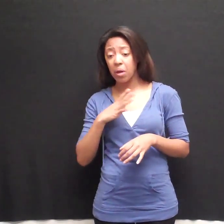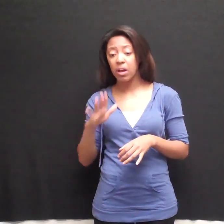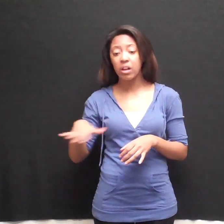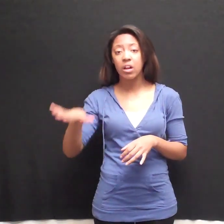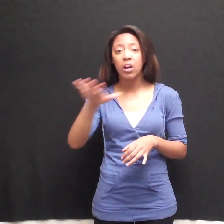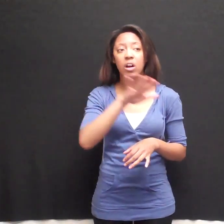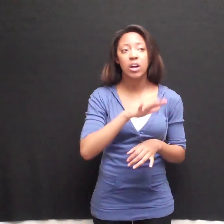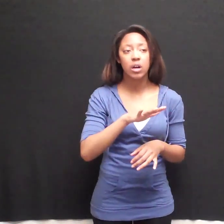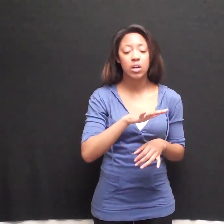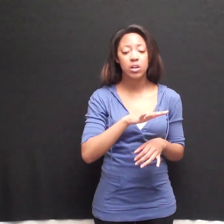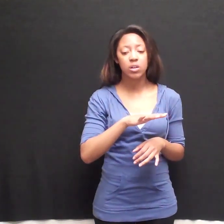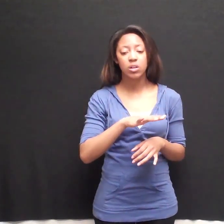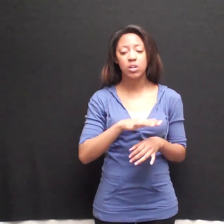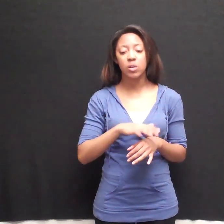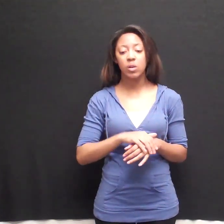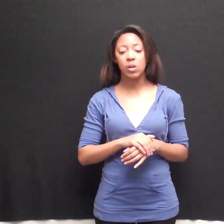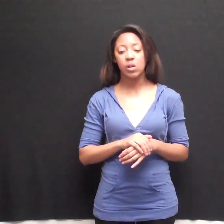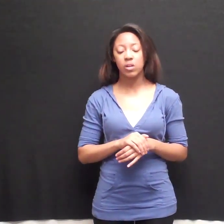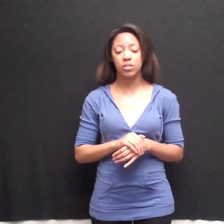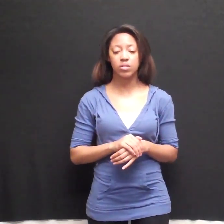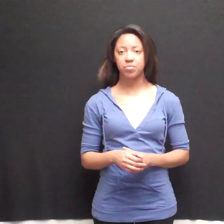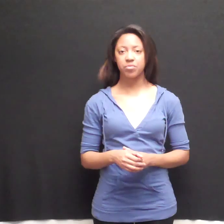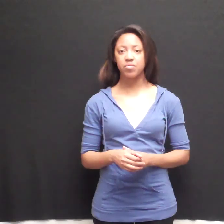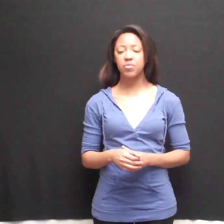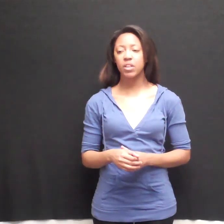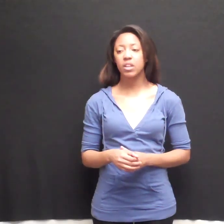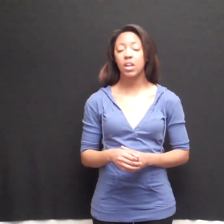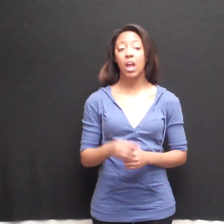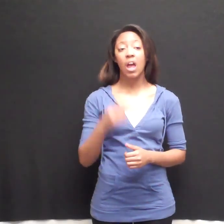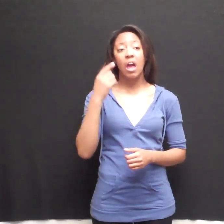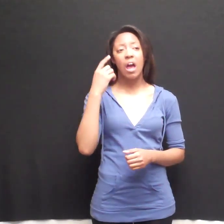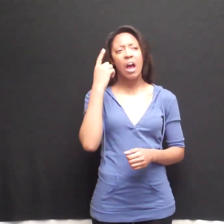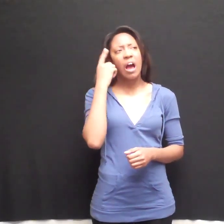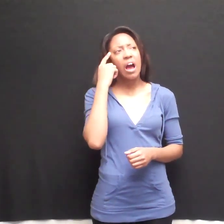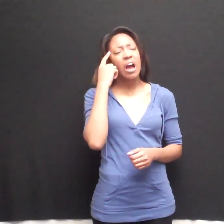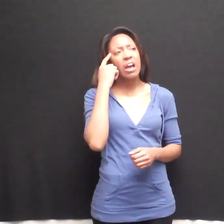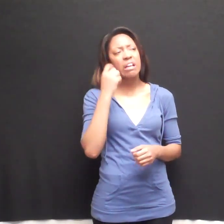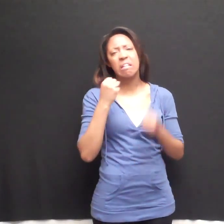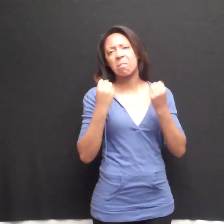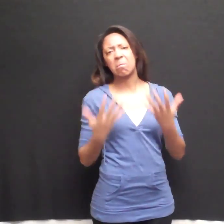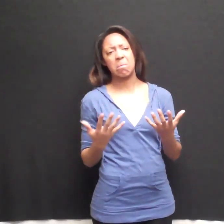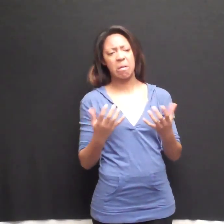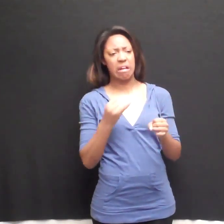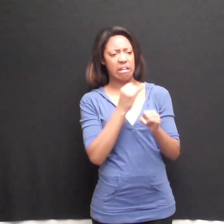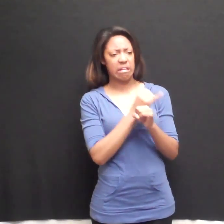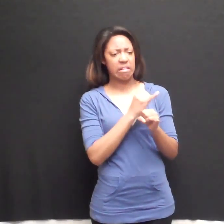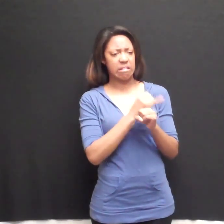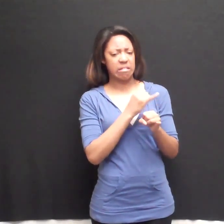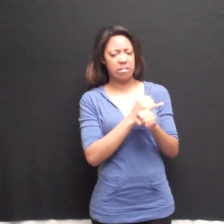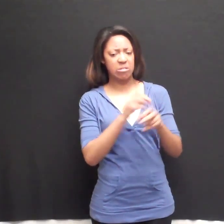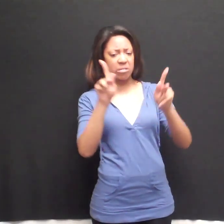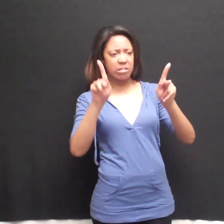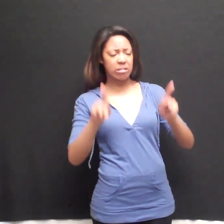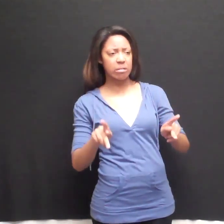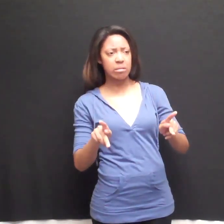Sometimes, in my haste, I give my finger caught and the needle goes right through. I bind the finger up with a piece of